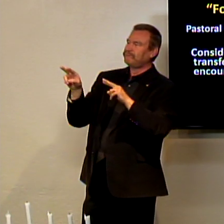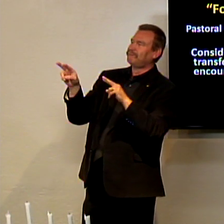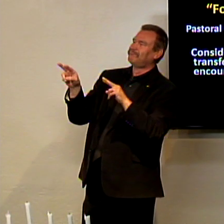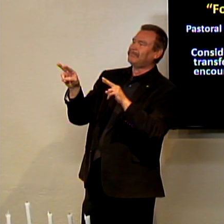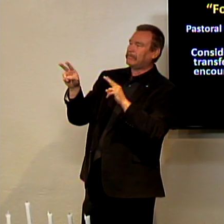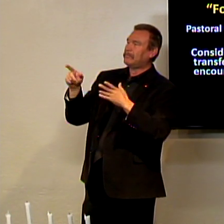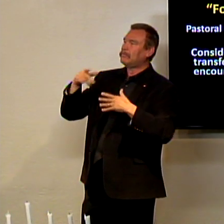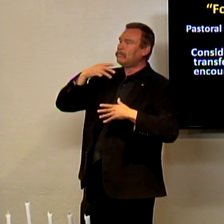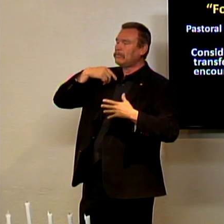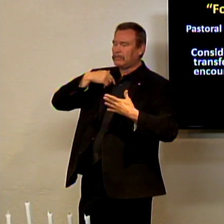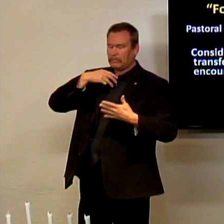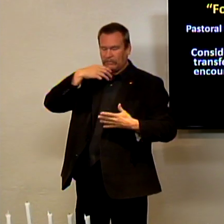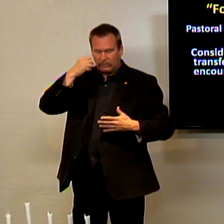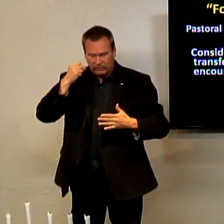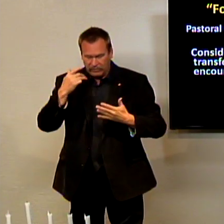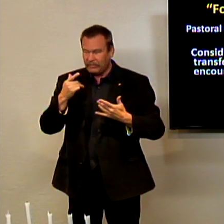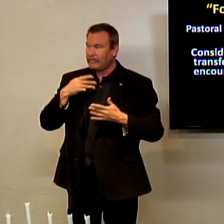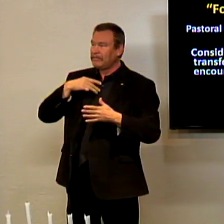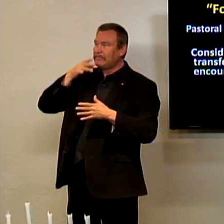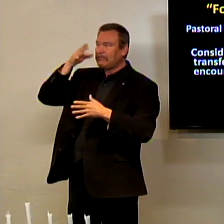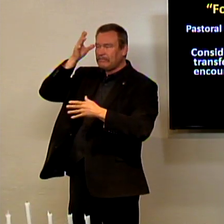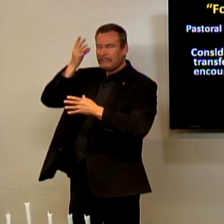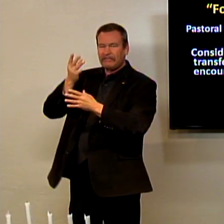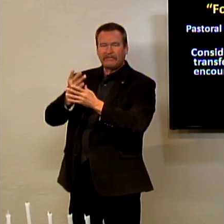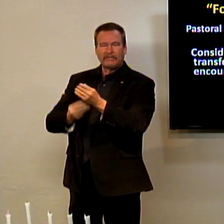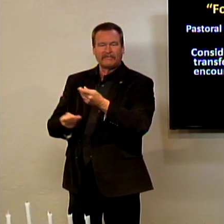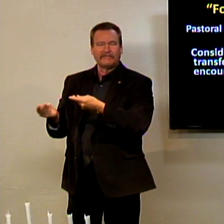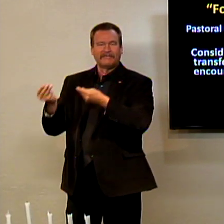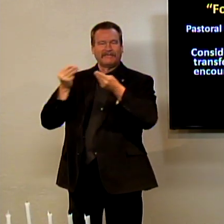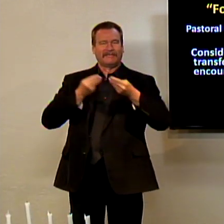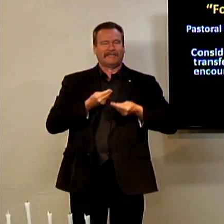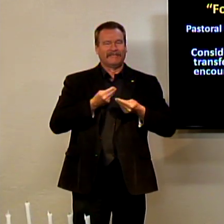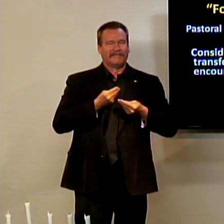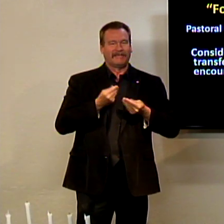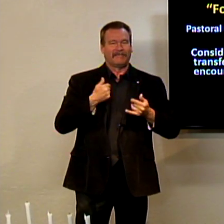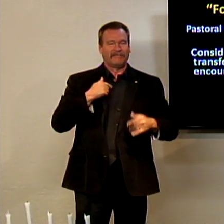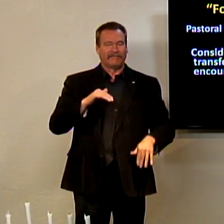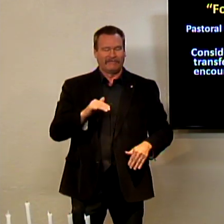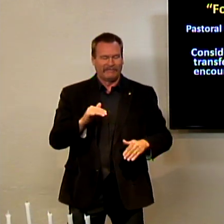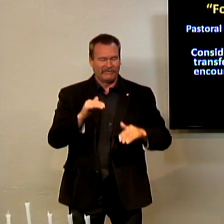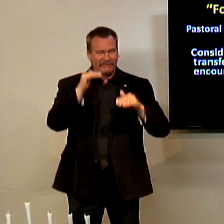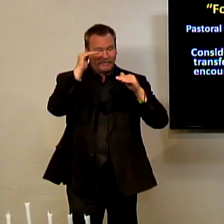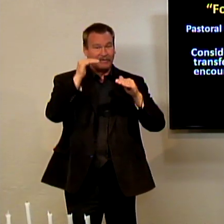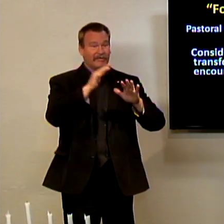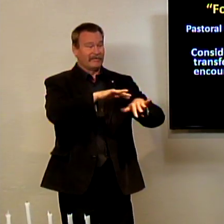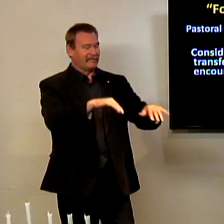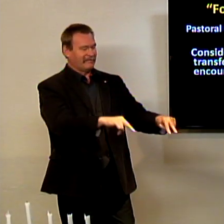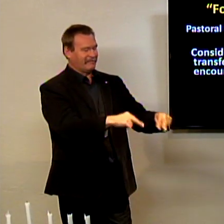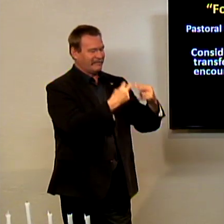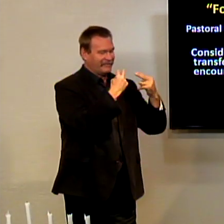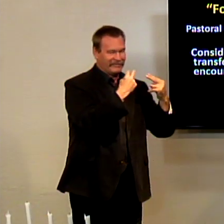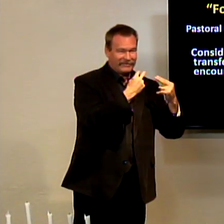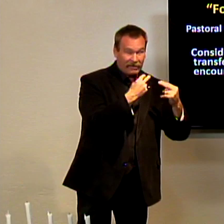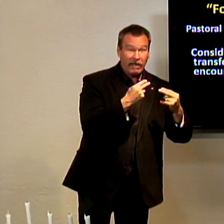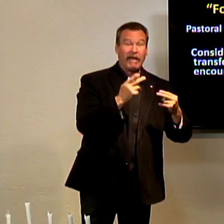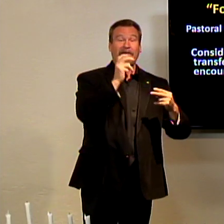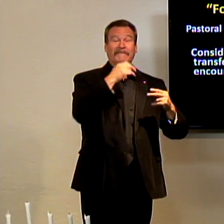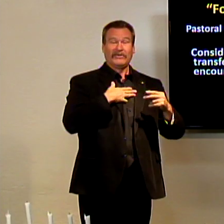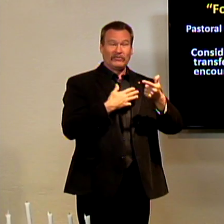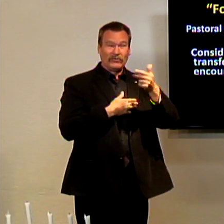family. I looked at their leadership. You know, my parents have passed, and they passed it on to me, and I've grown, and now my children are looking to